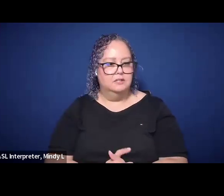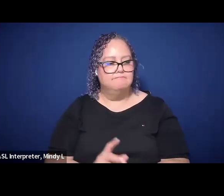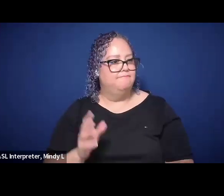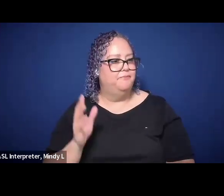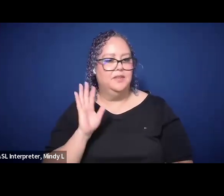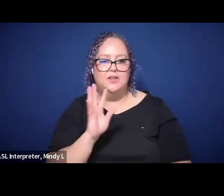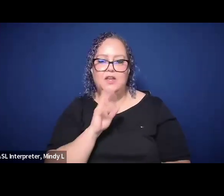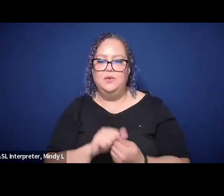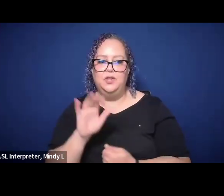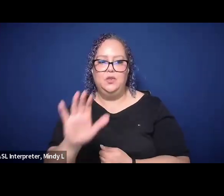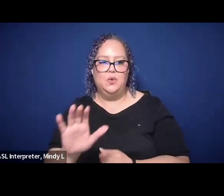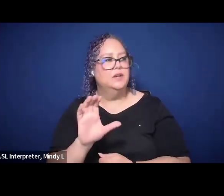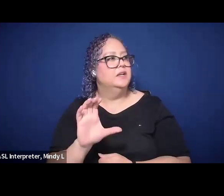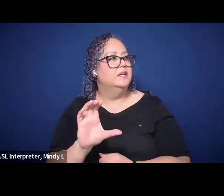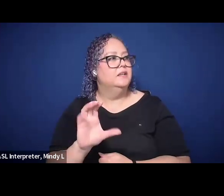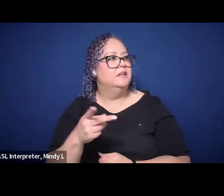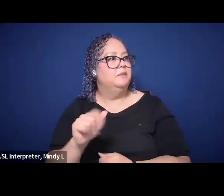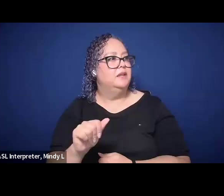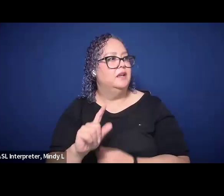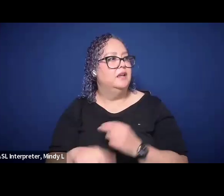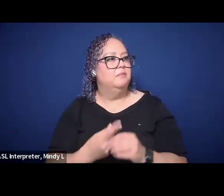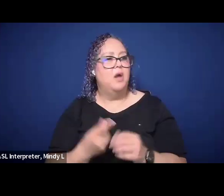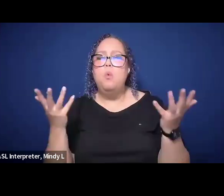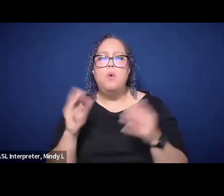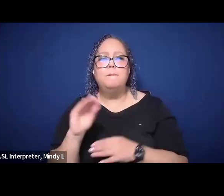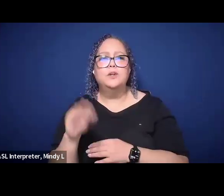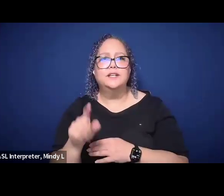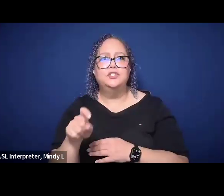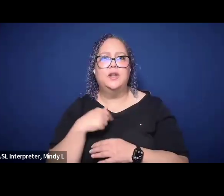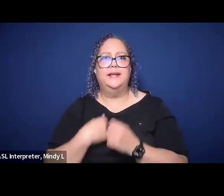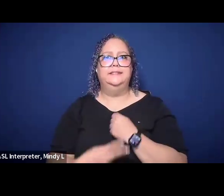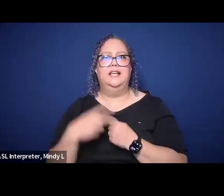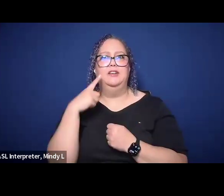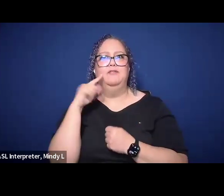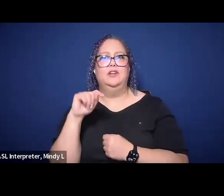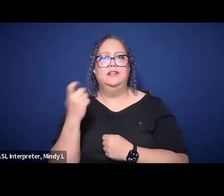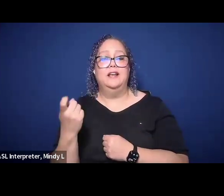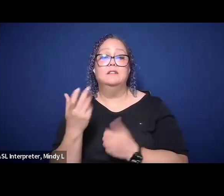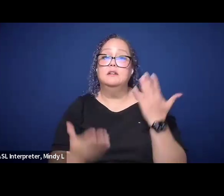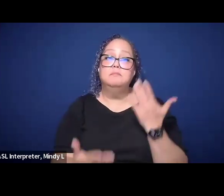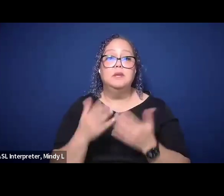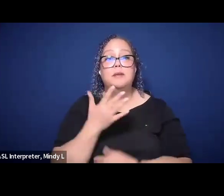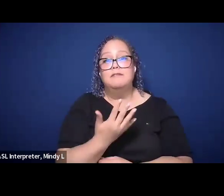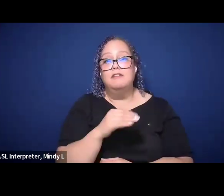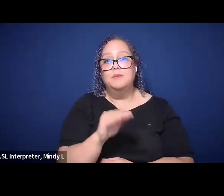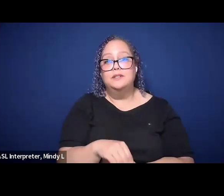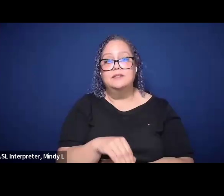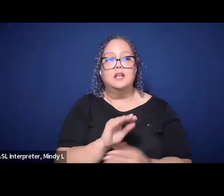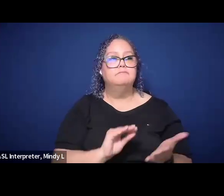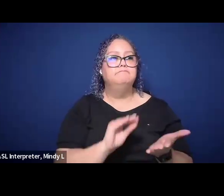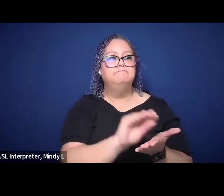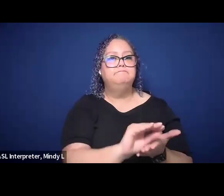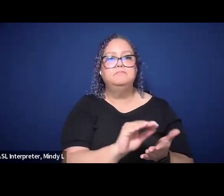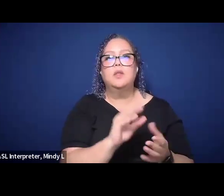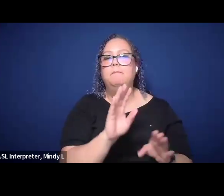what percent you should be saving for taxes. And then maybe you're putting 5% in that profit account as your business